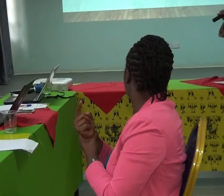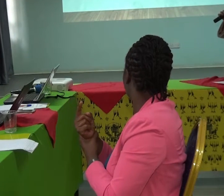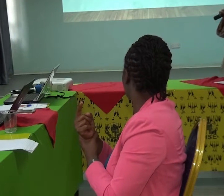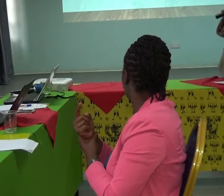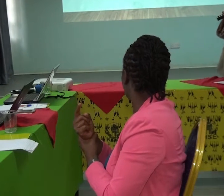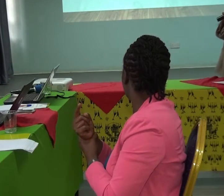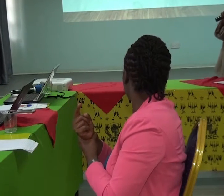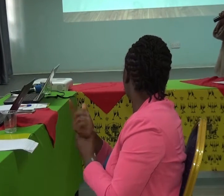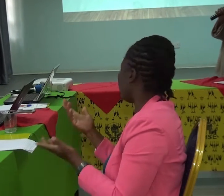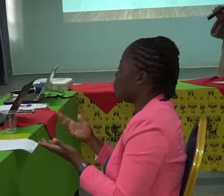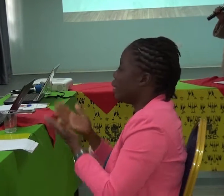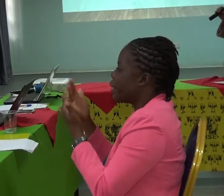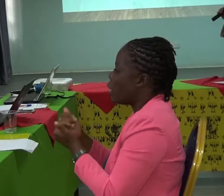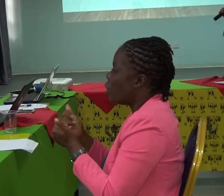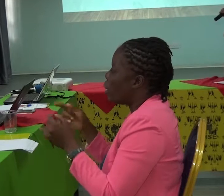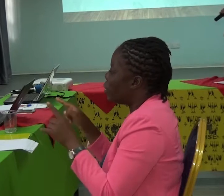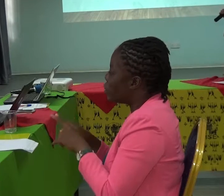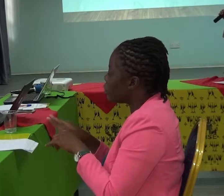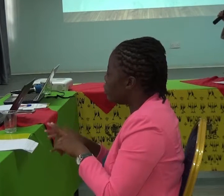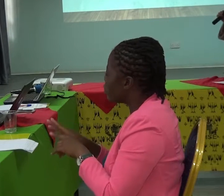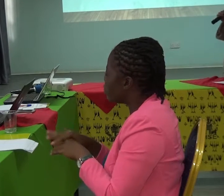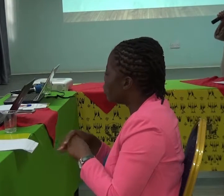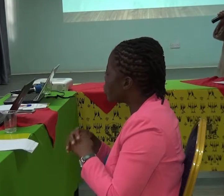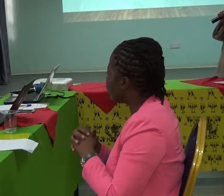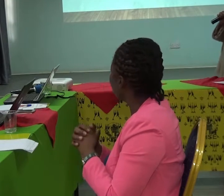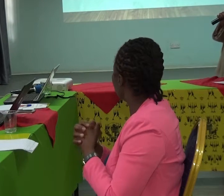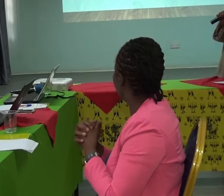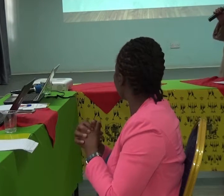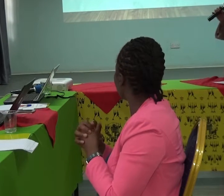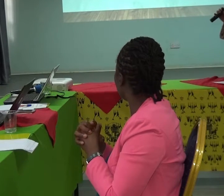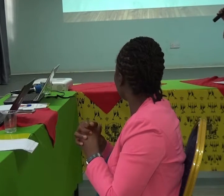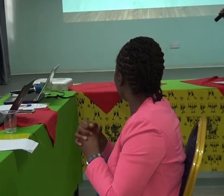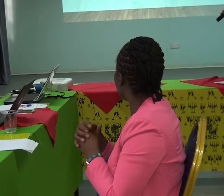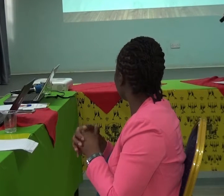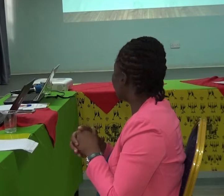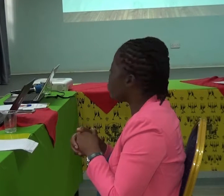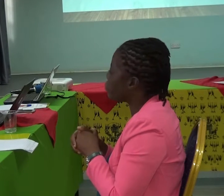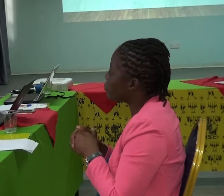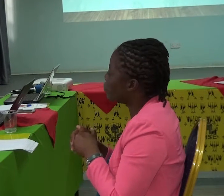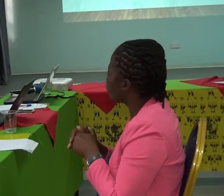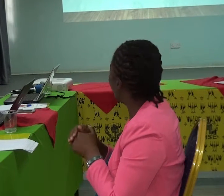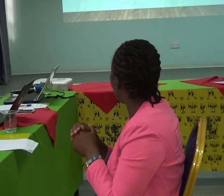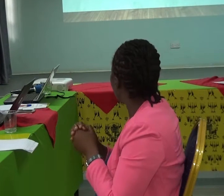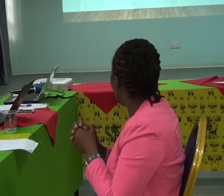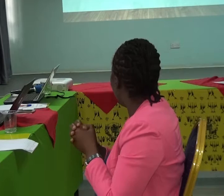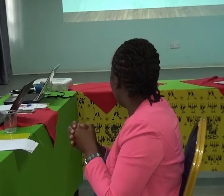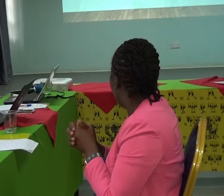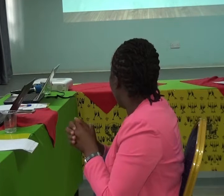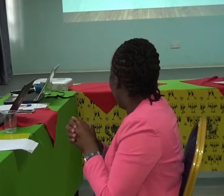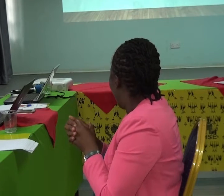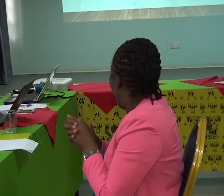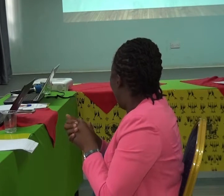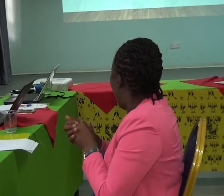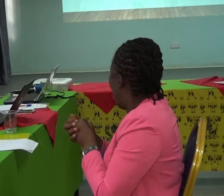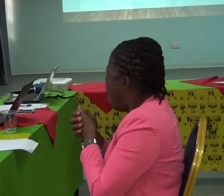So, what are you taking home as a stakeholder? And what is your role in the community? We are saying we need to move from advocacy